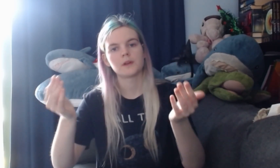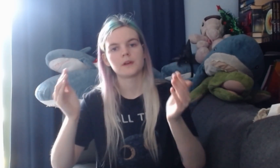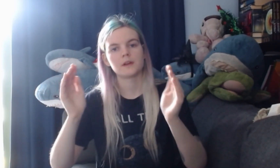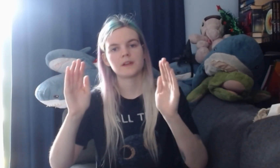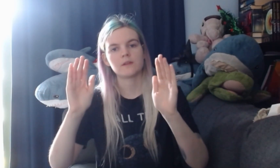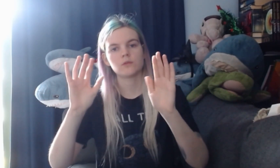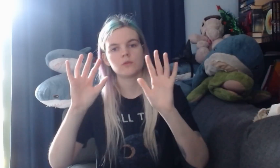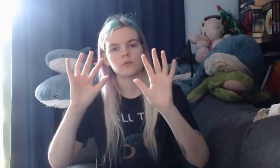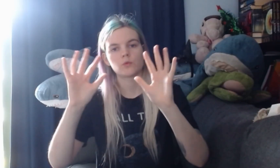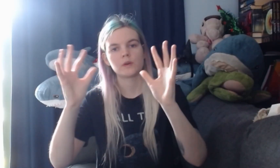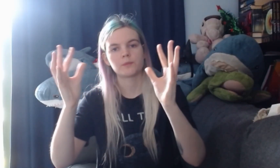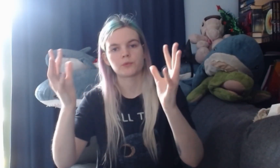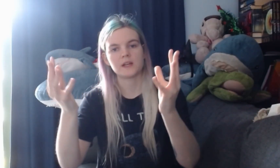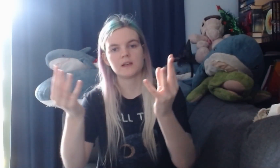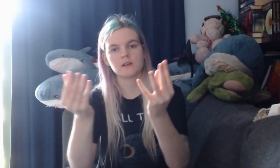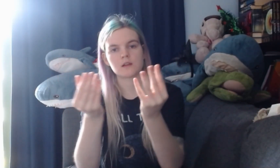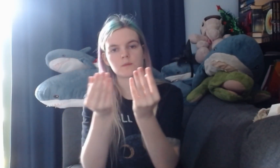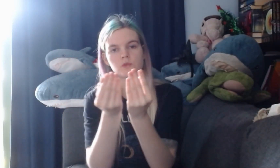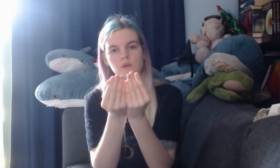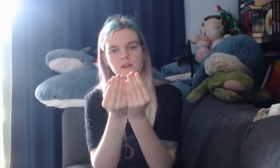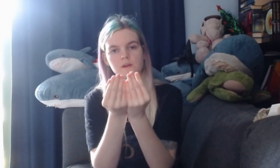and then we bring them together.